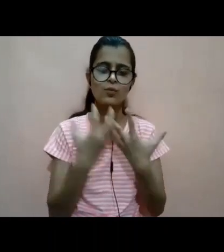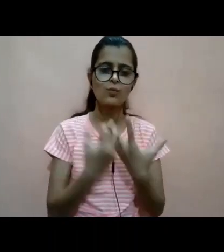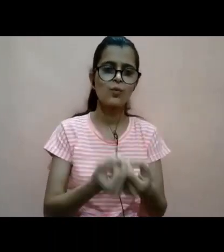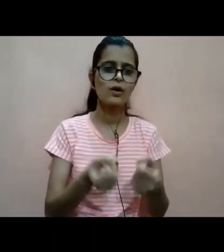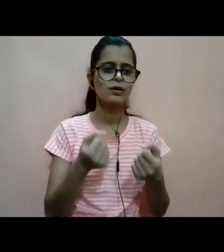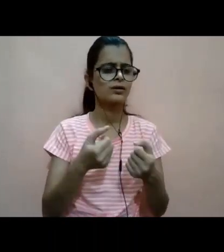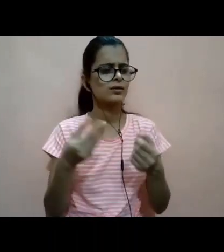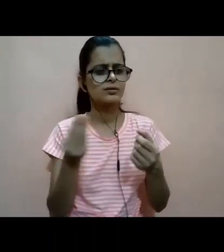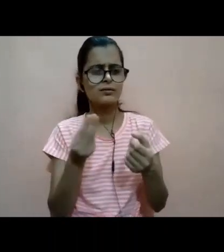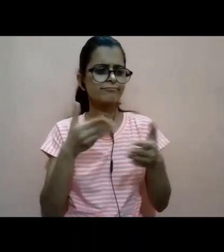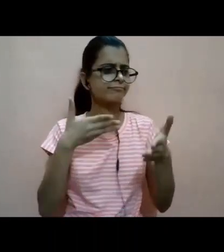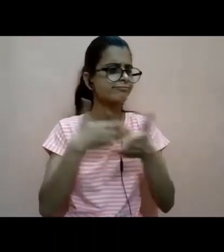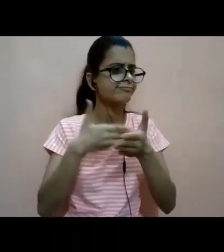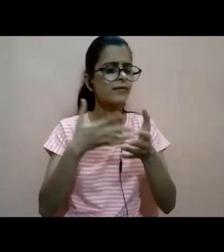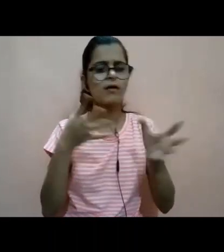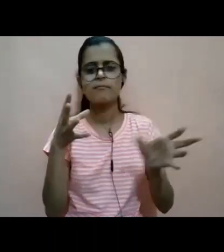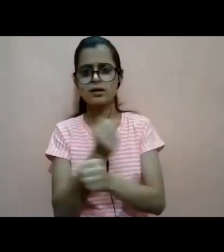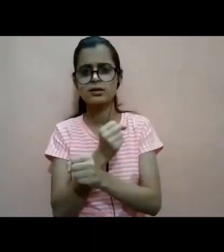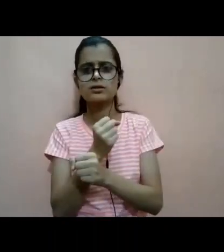lack,